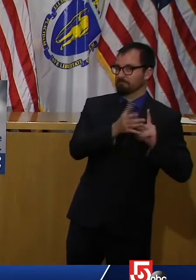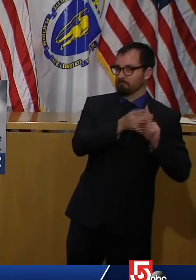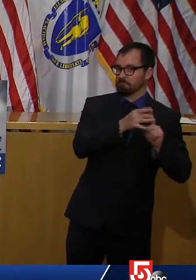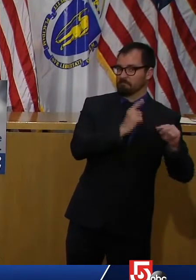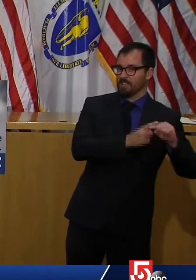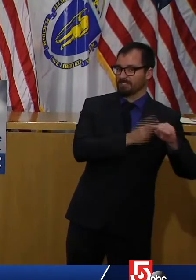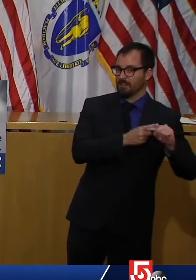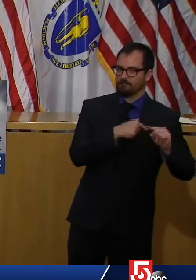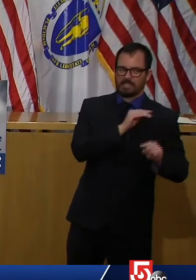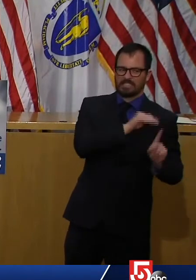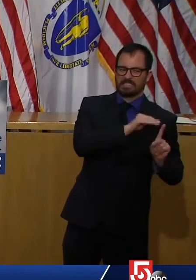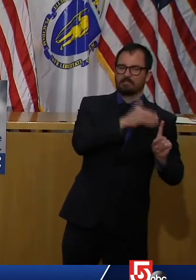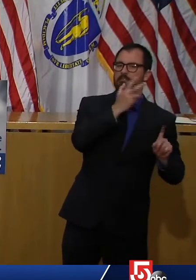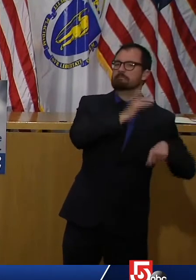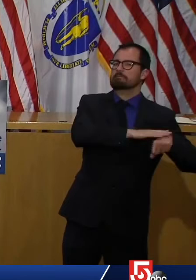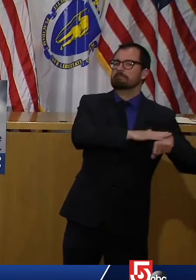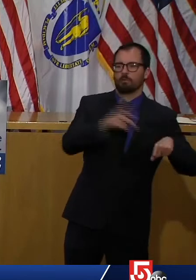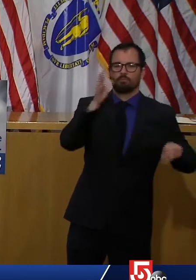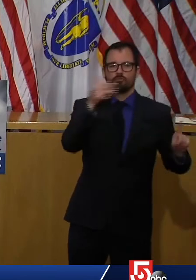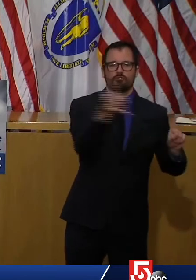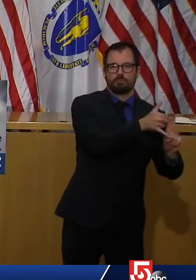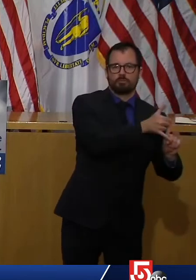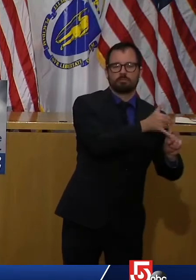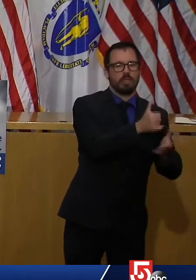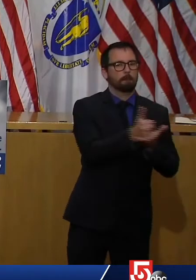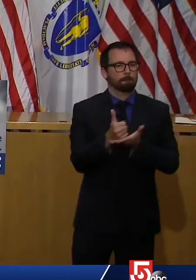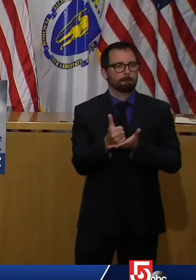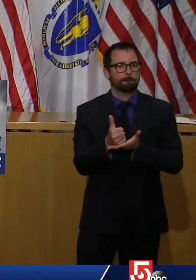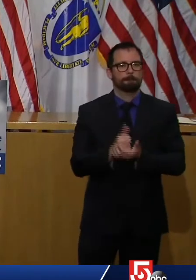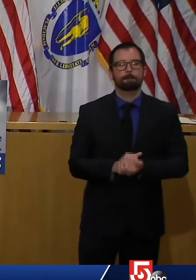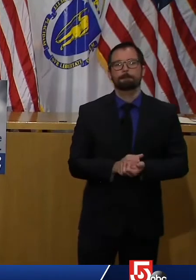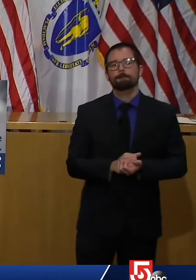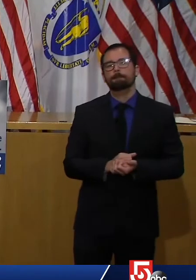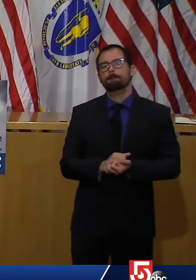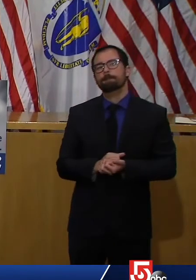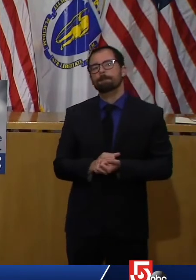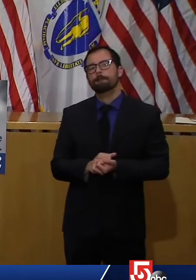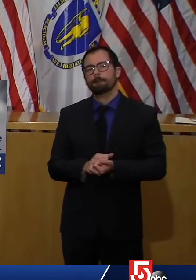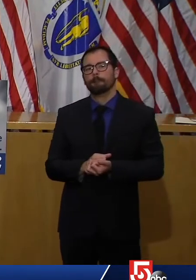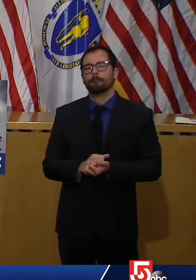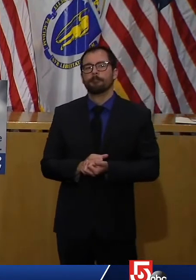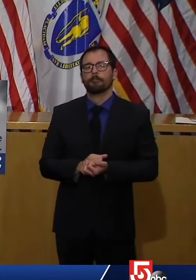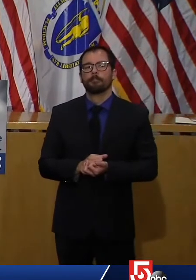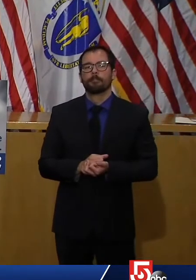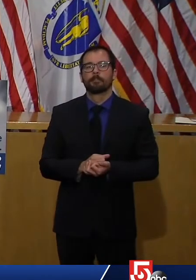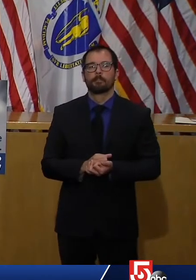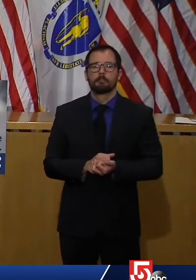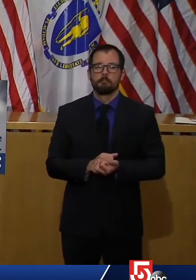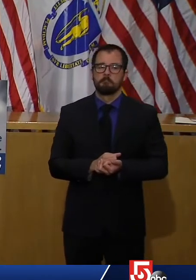you know, being grounded, you know, I can't say this enough.